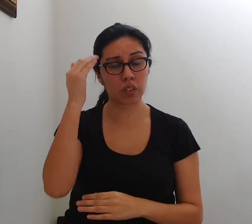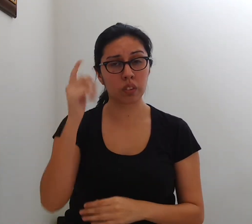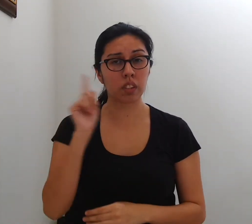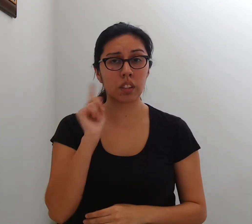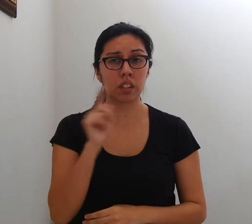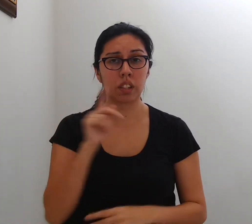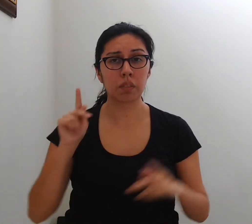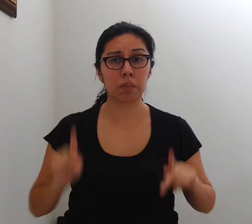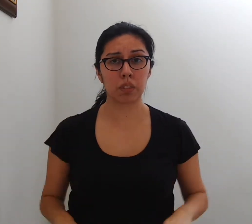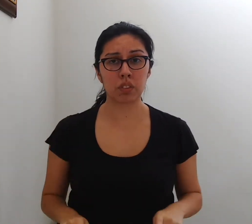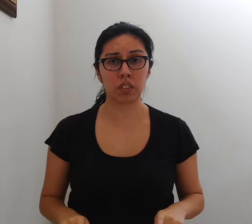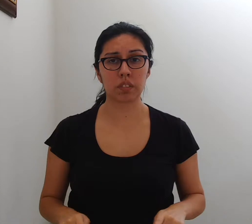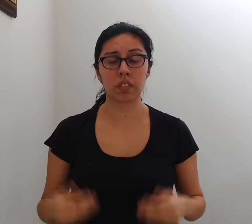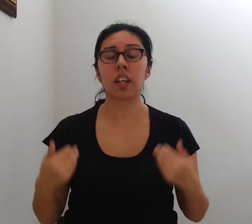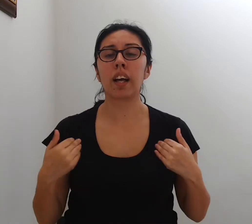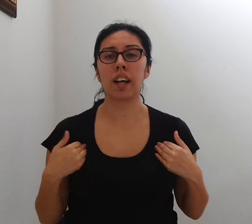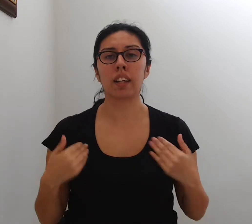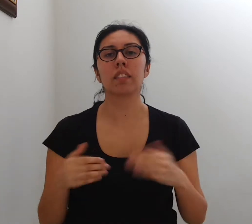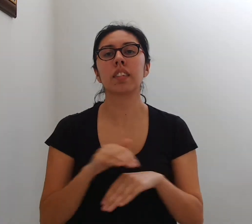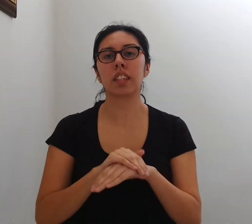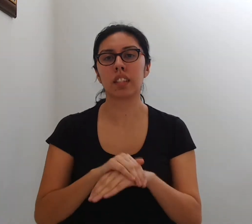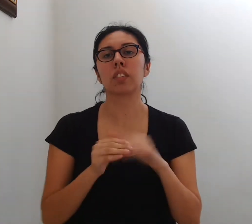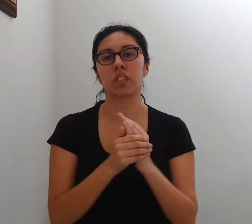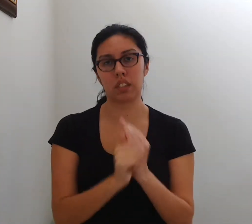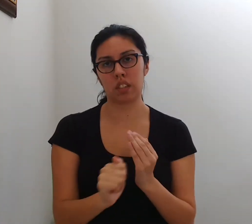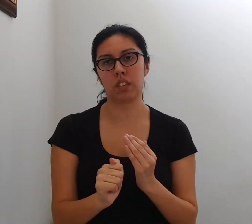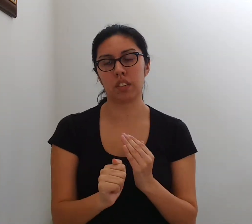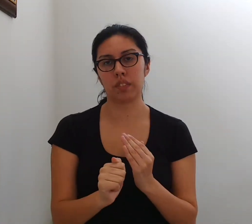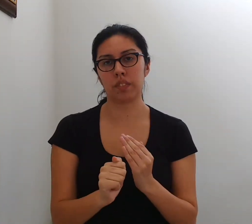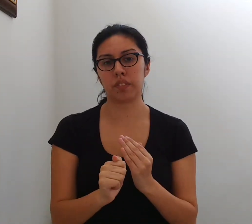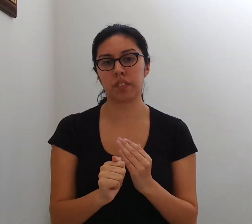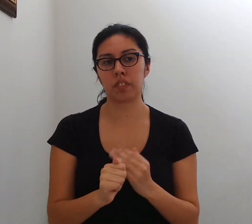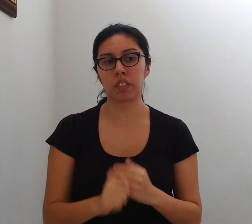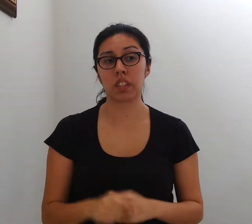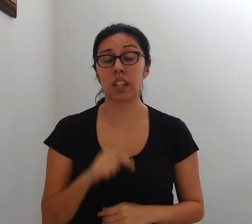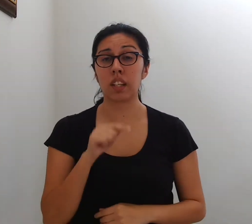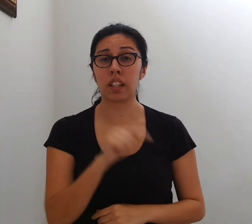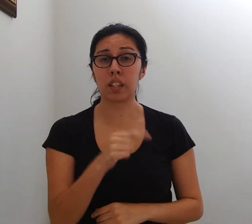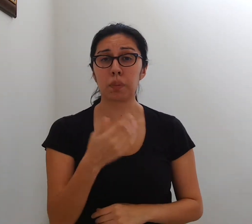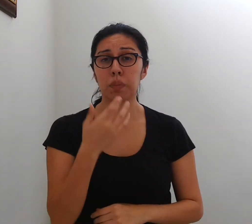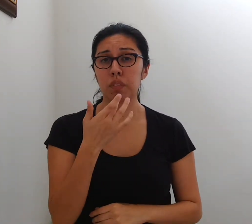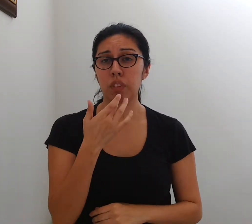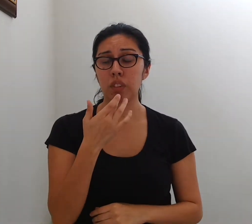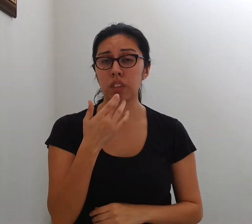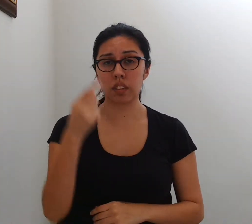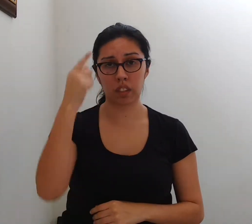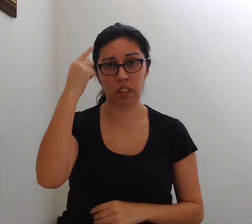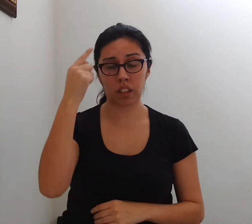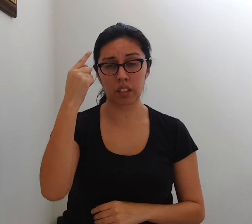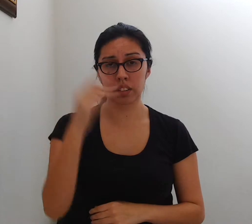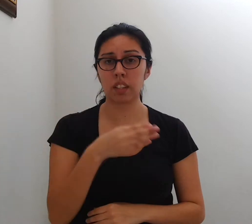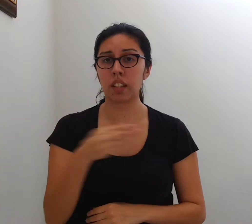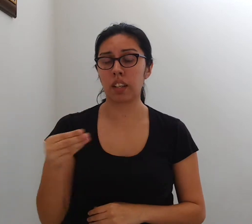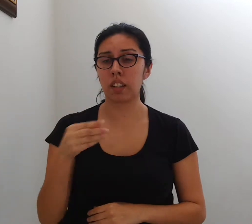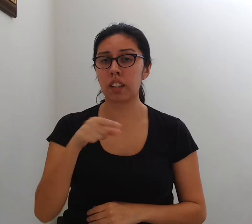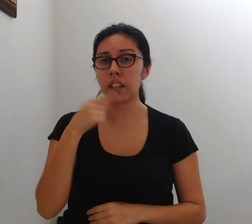is an English skilled individual who prefers to have his thoughts and those of hearing persons